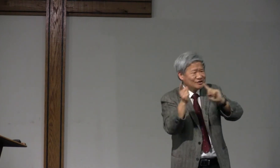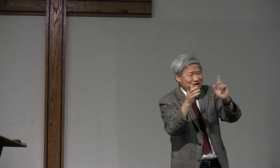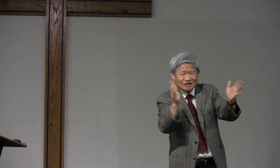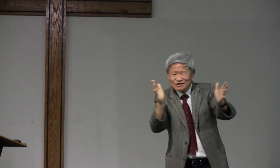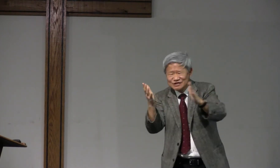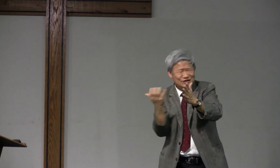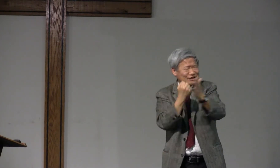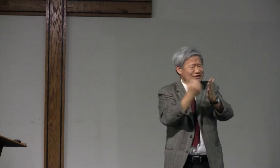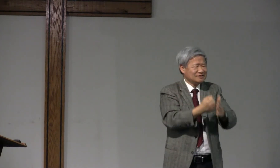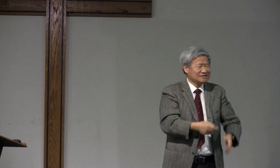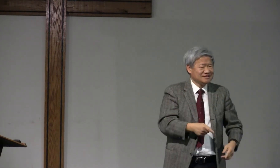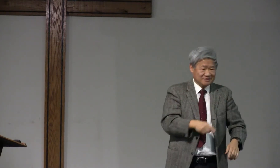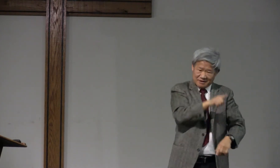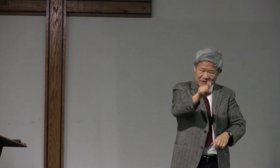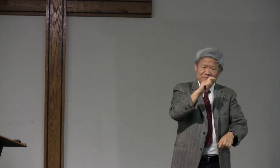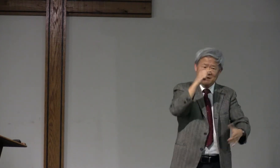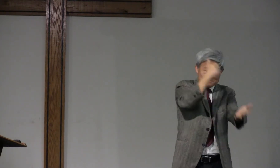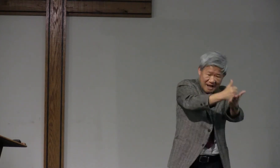Great opportunity for fellowship.